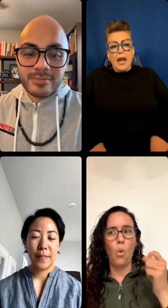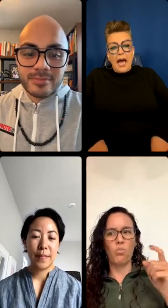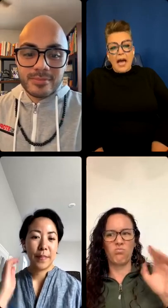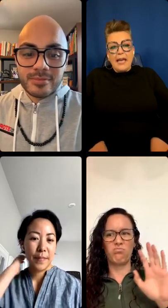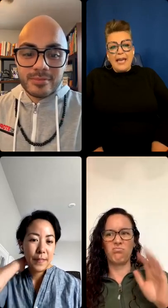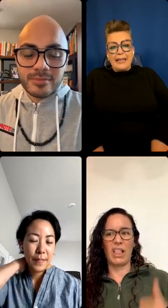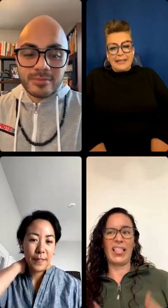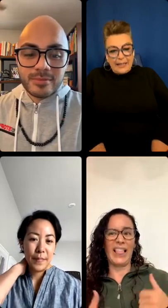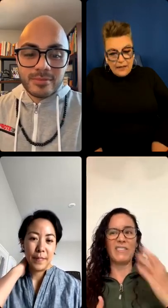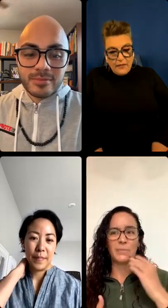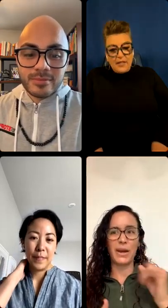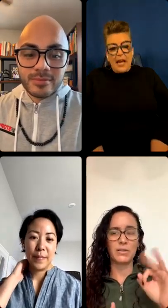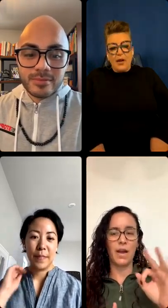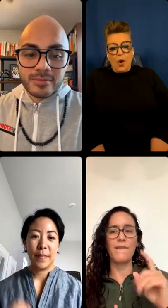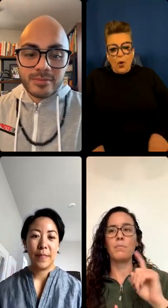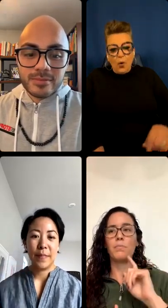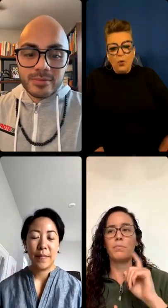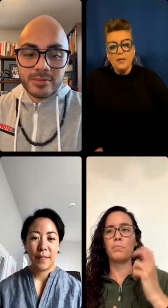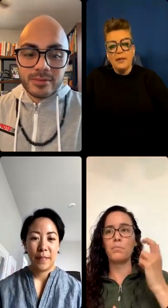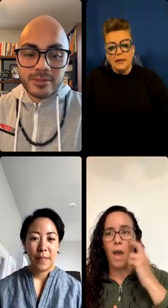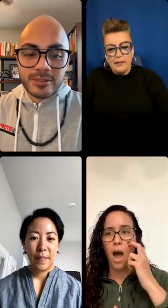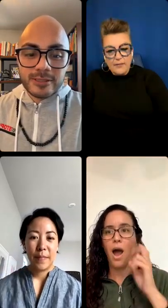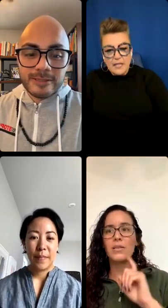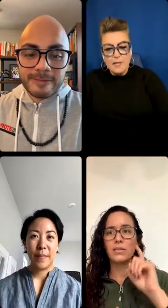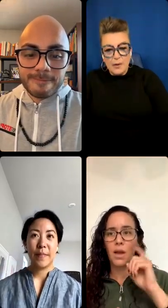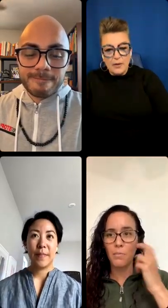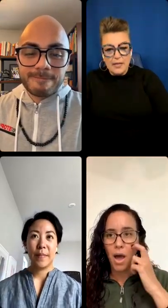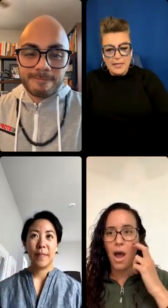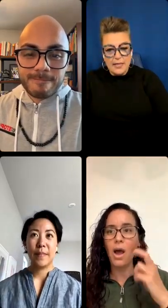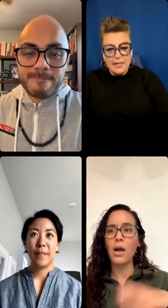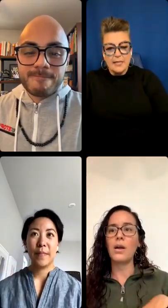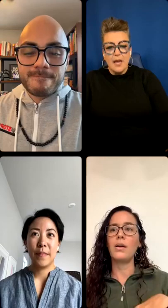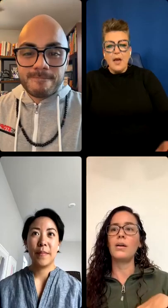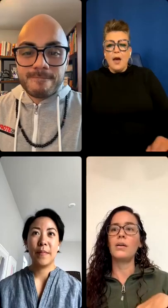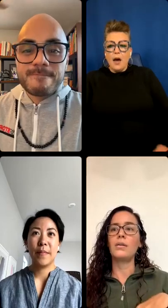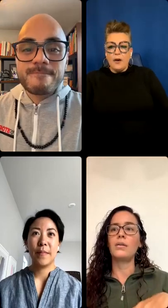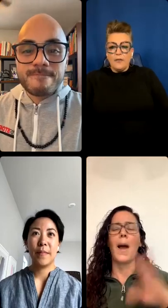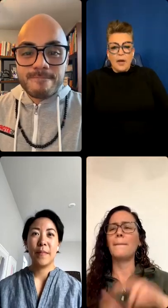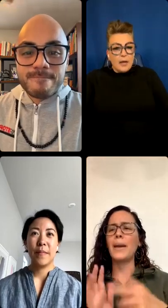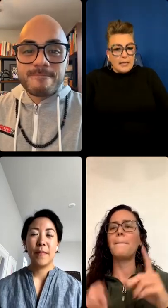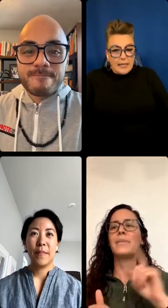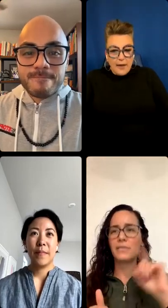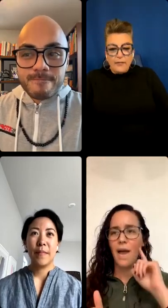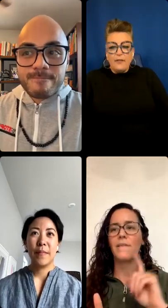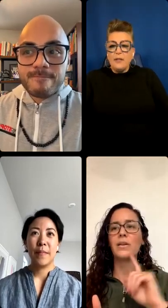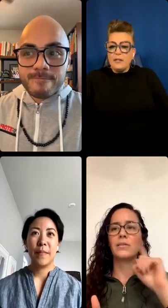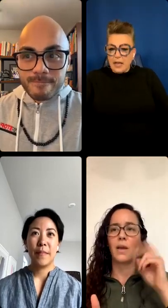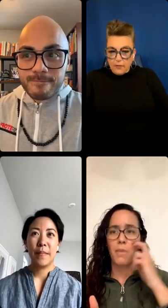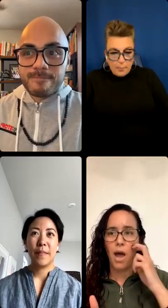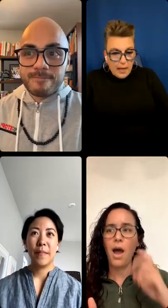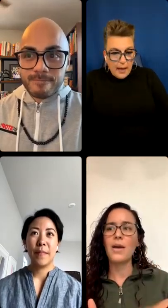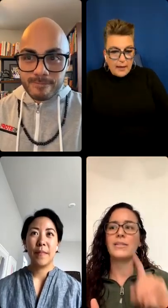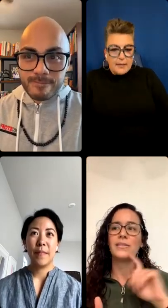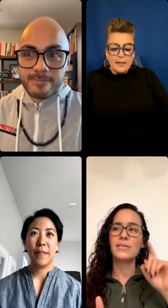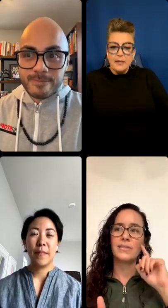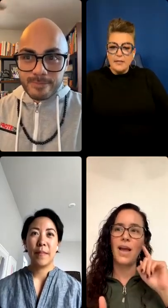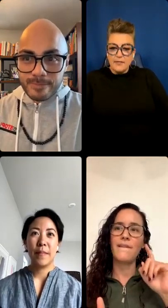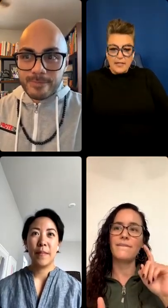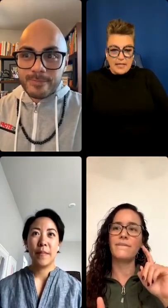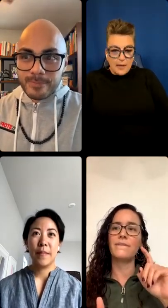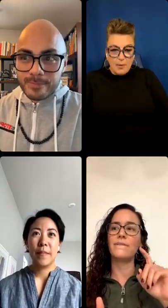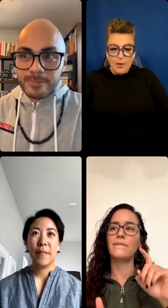so that I can lift and hold the lived experiences of deaf,